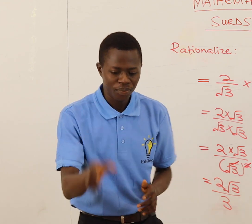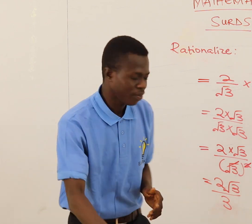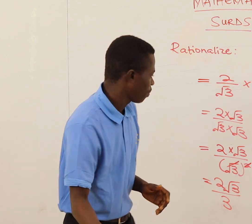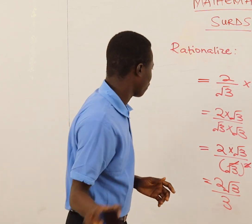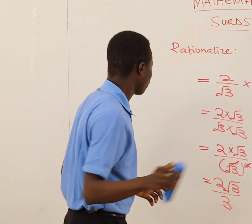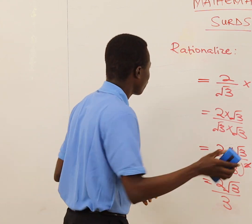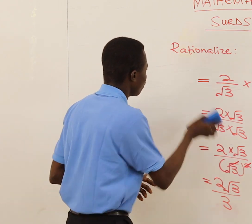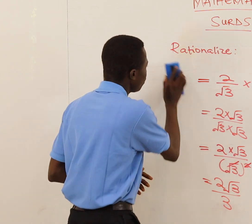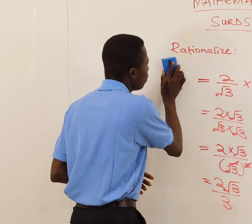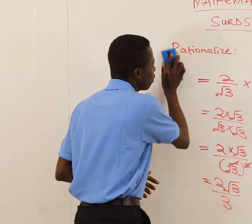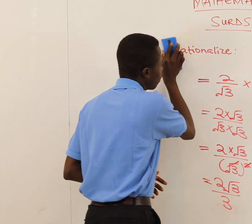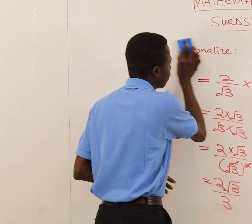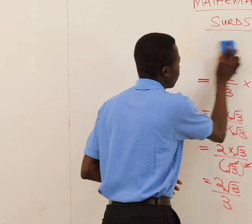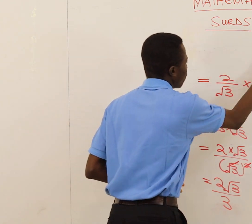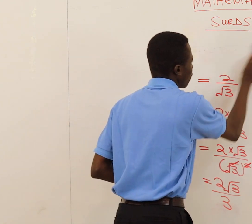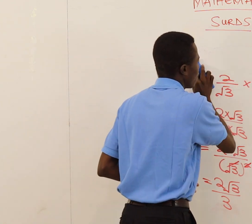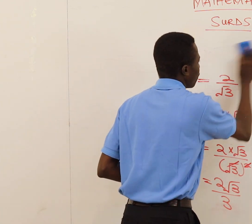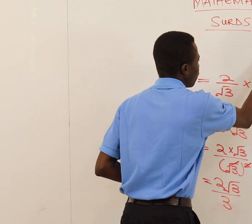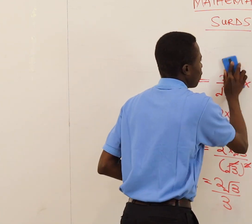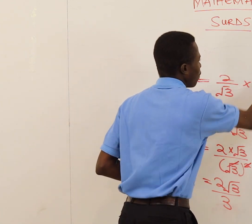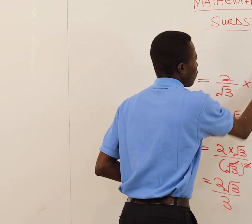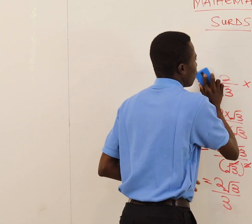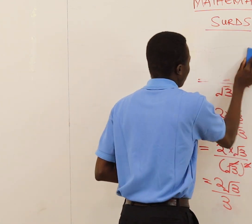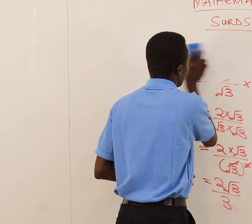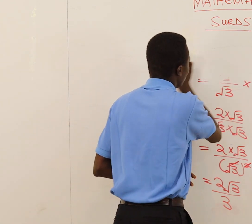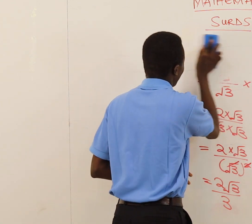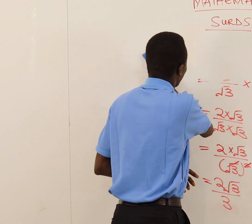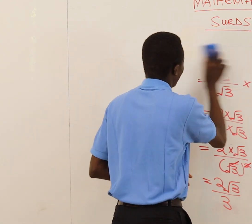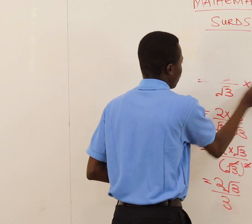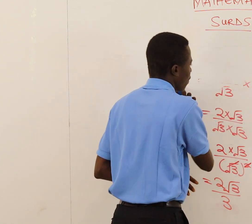how would you work that? How would you simplify that? What's the first thing you would do?